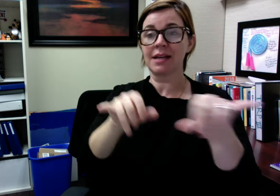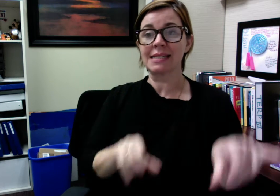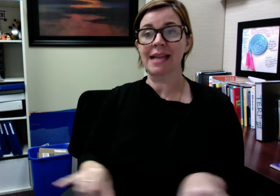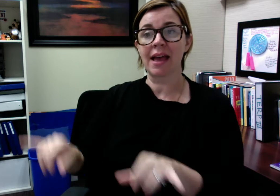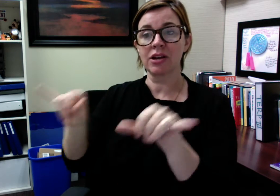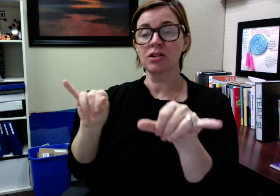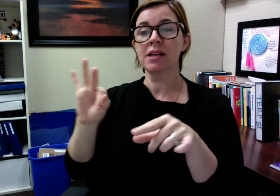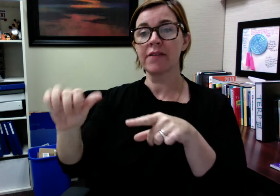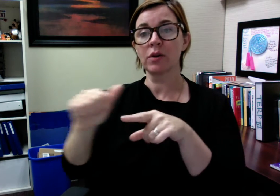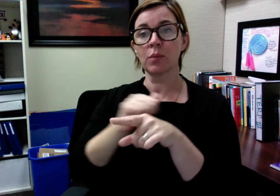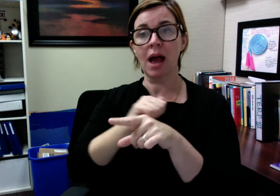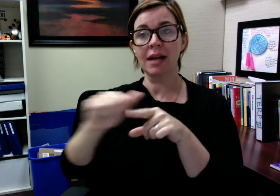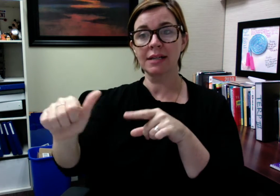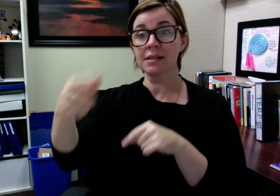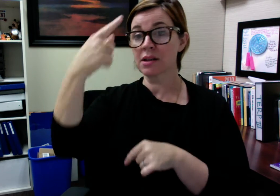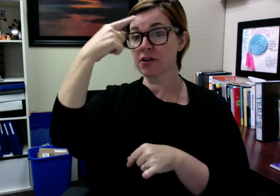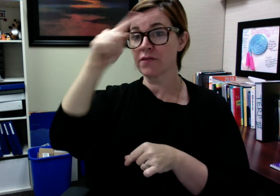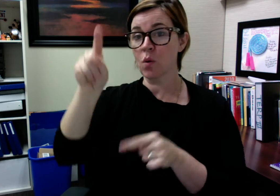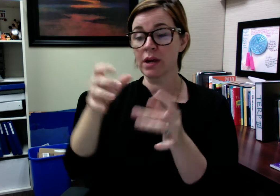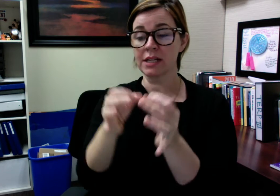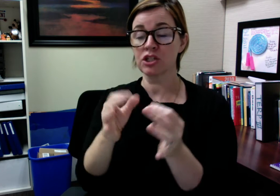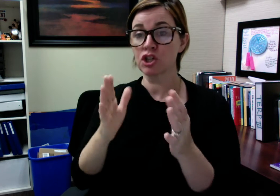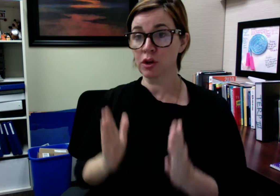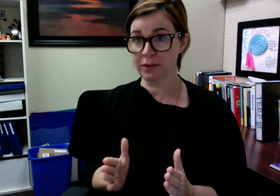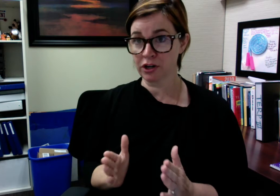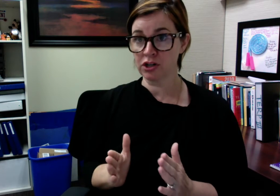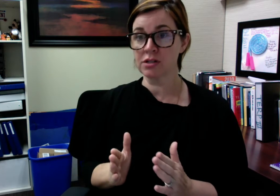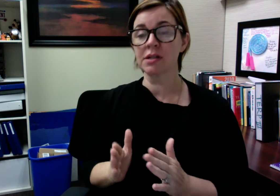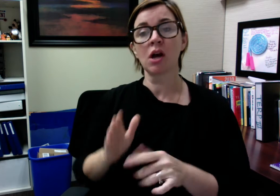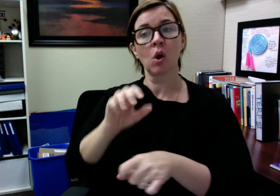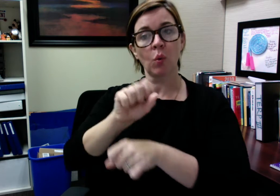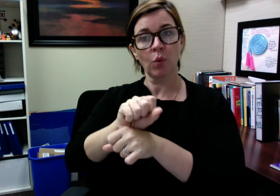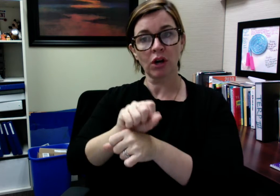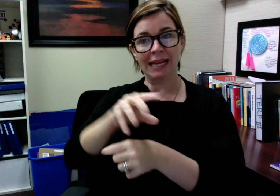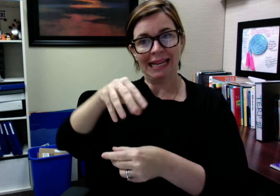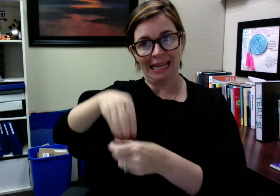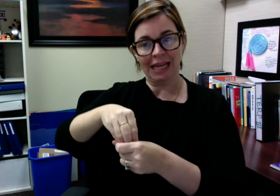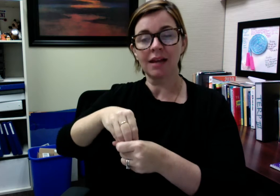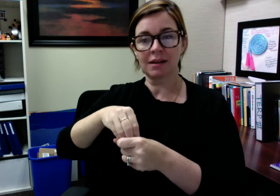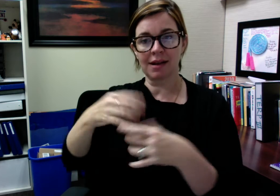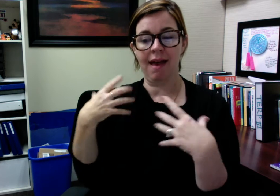for interpreters working in healthcare settings.